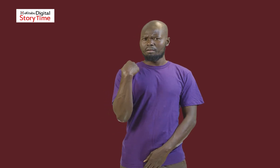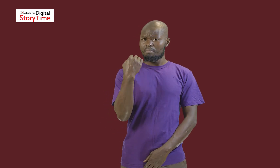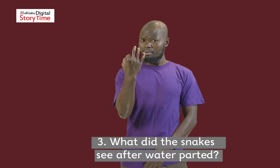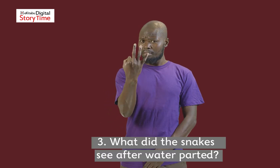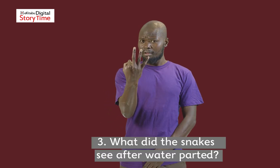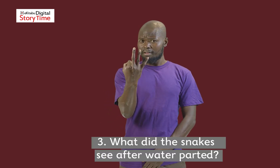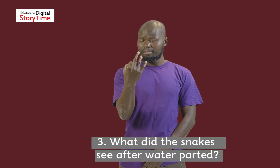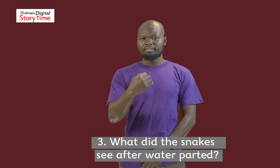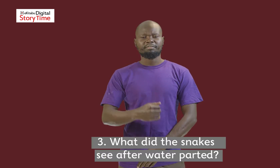Number 3.